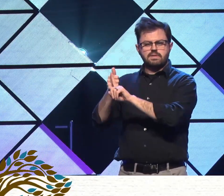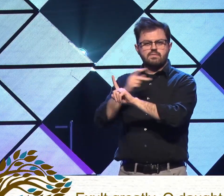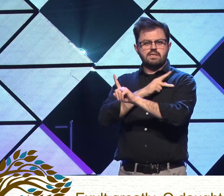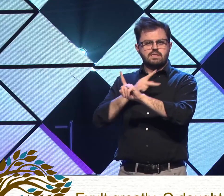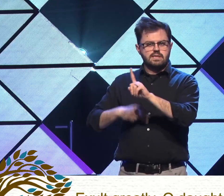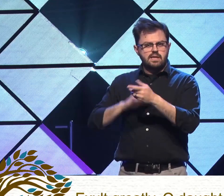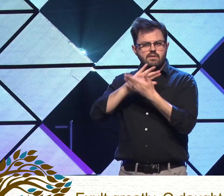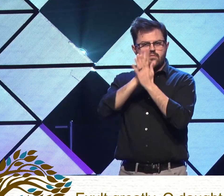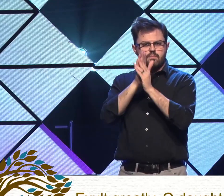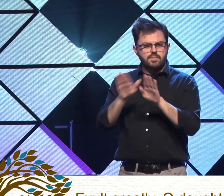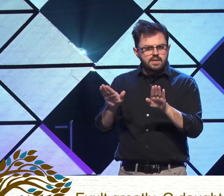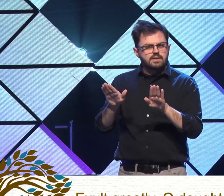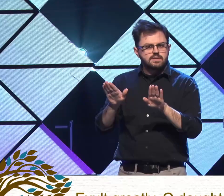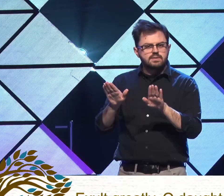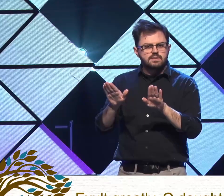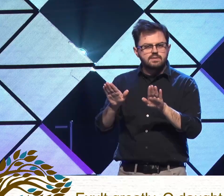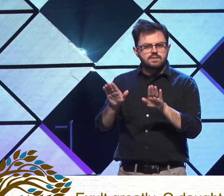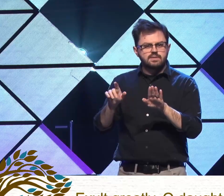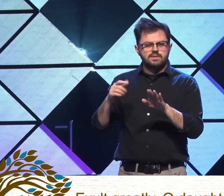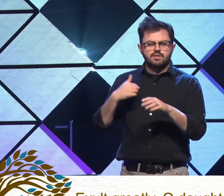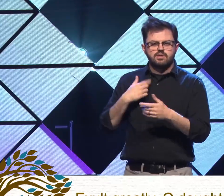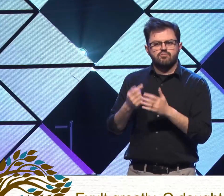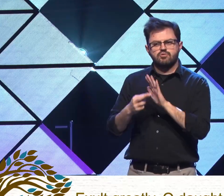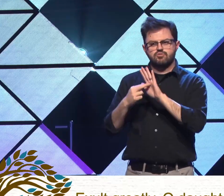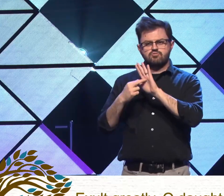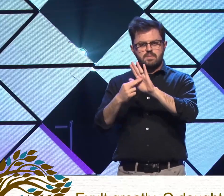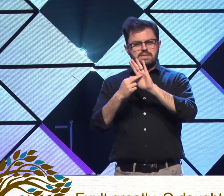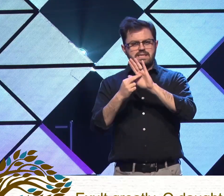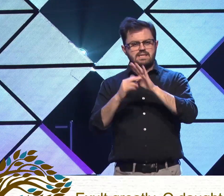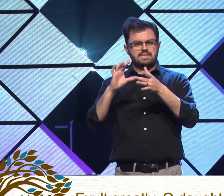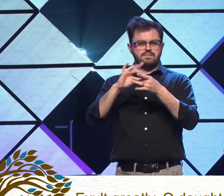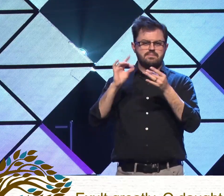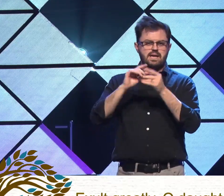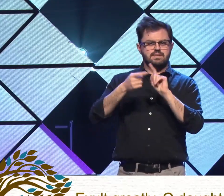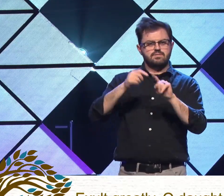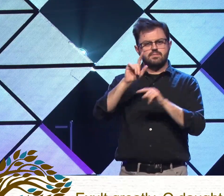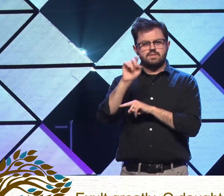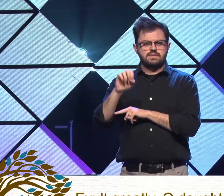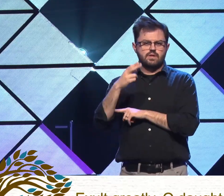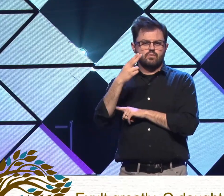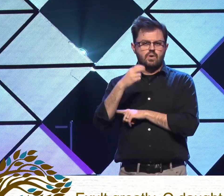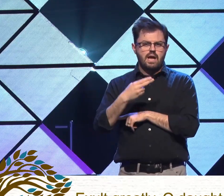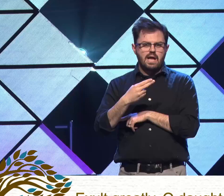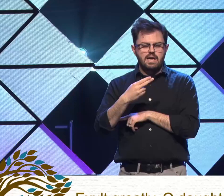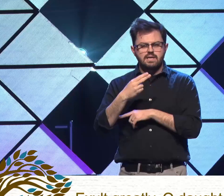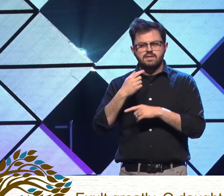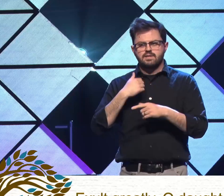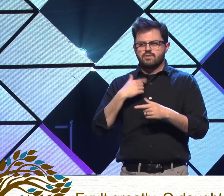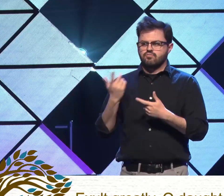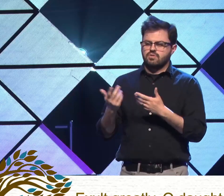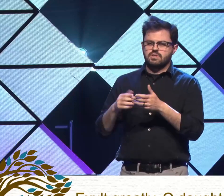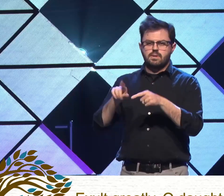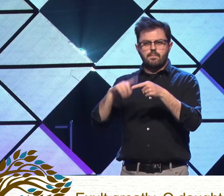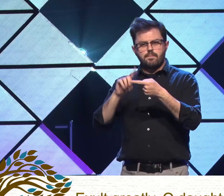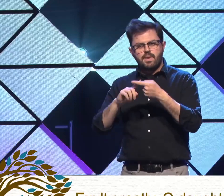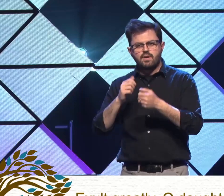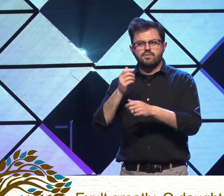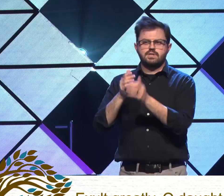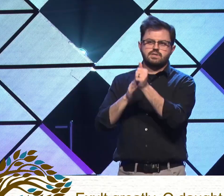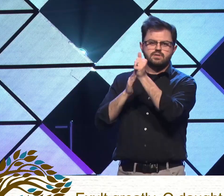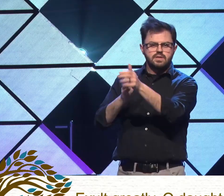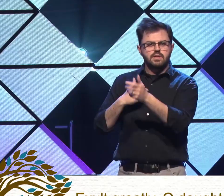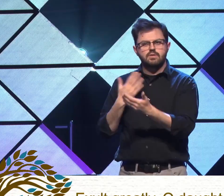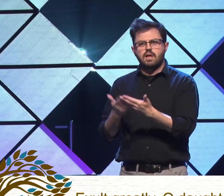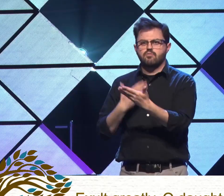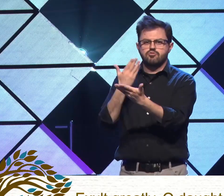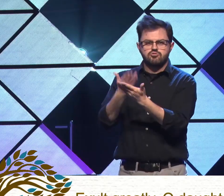This passage that was not written to talk about Jesus, but was written to talk about a leader that would arise in the time of Israel, but represented the ideal of